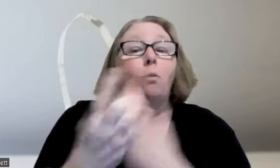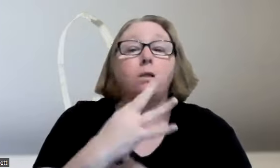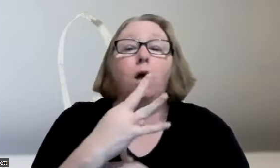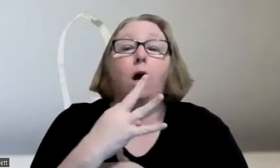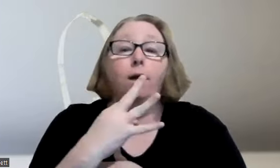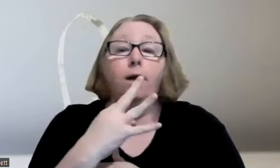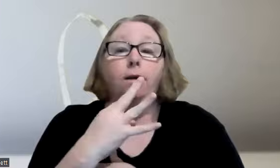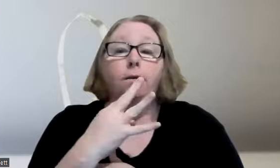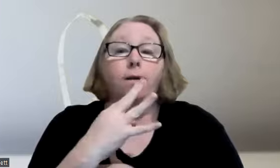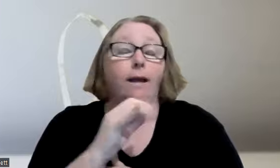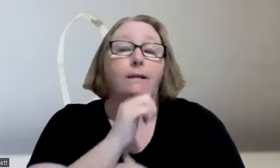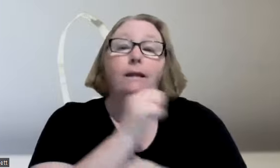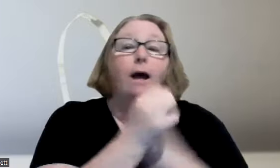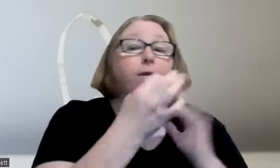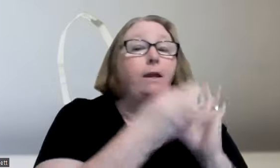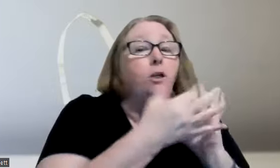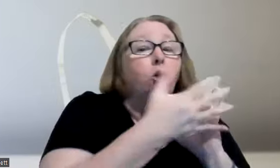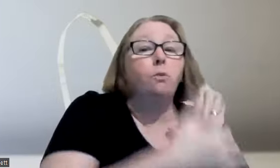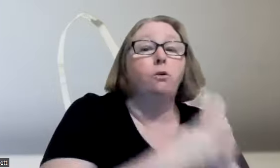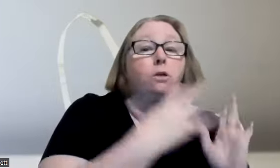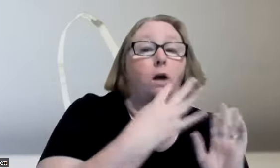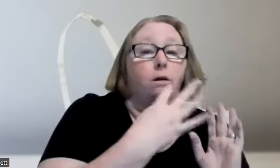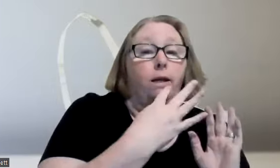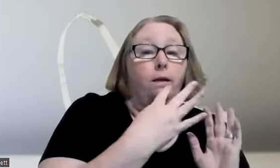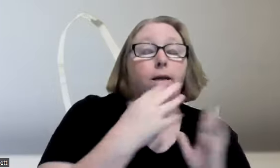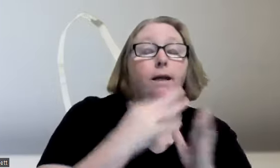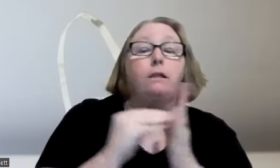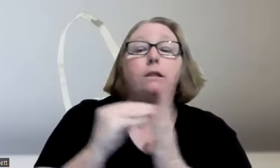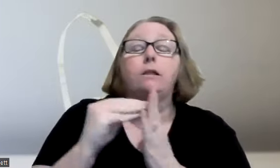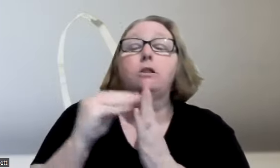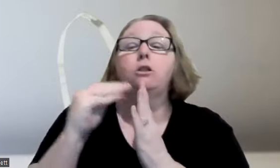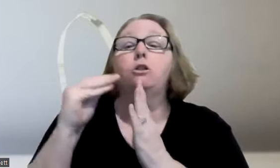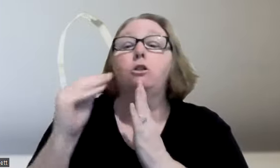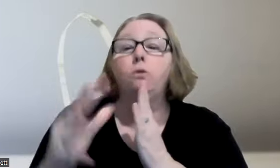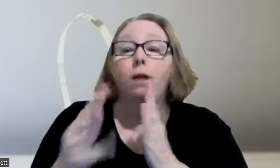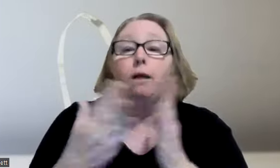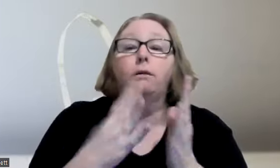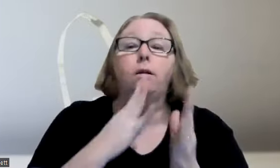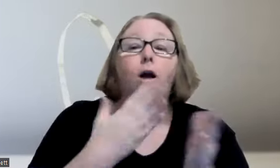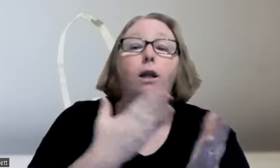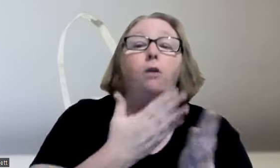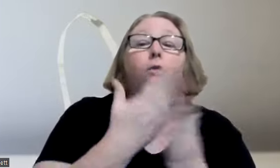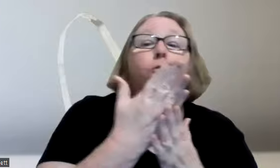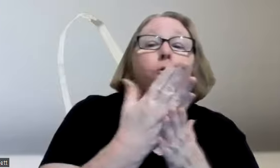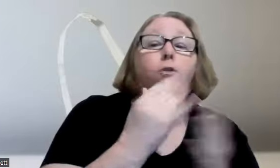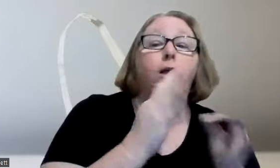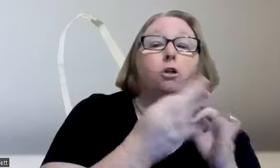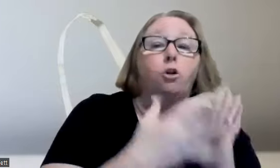someone talking, it's not the interpreter talking, it's the student talking through the